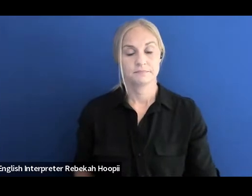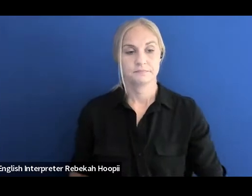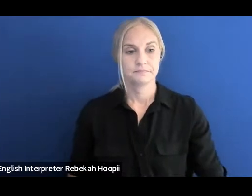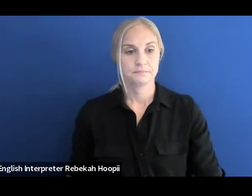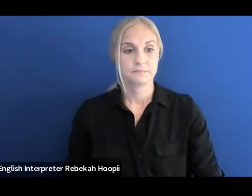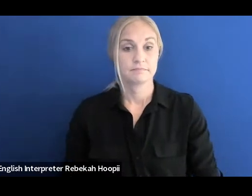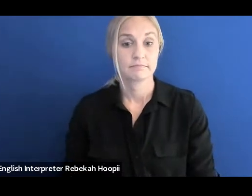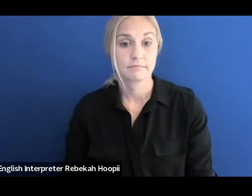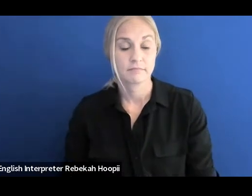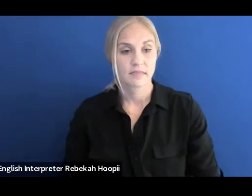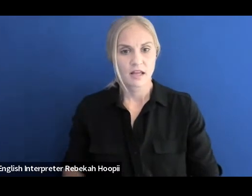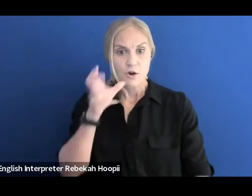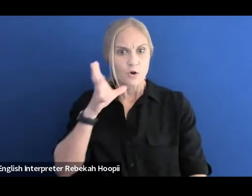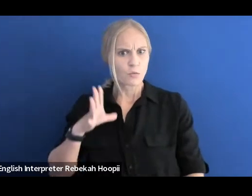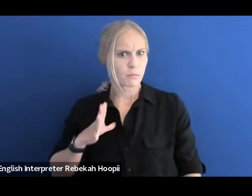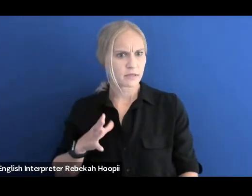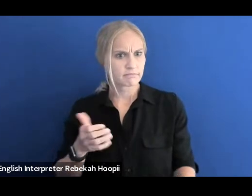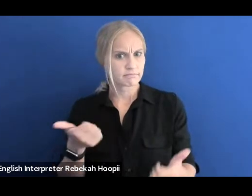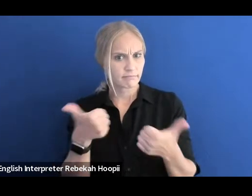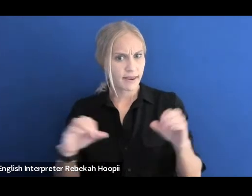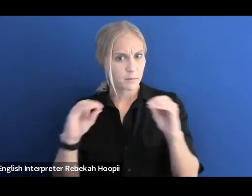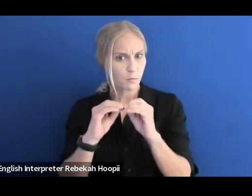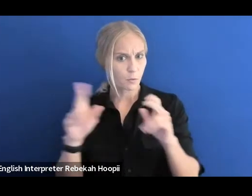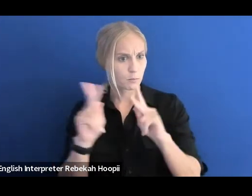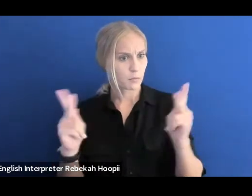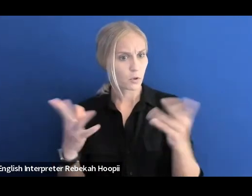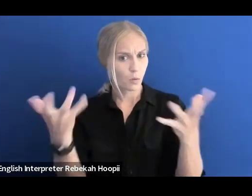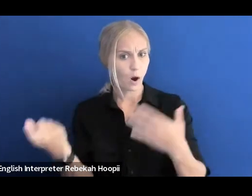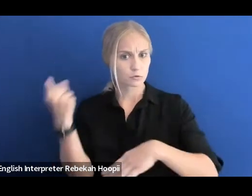Is there anyone else who would like to testify?